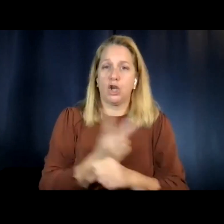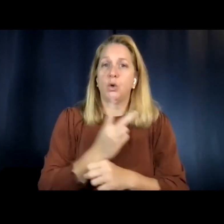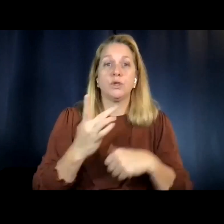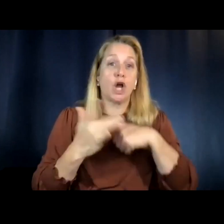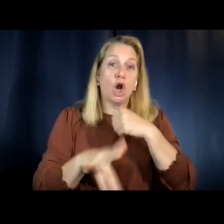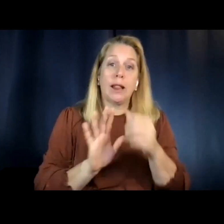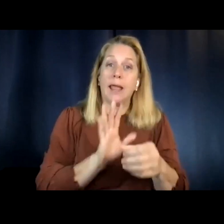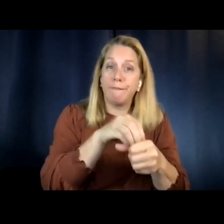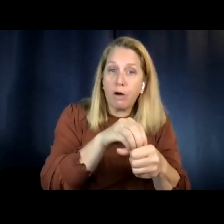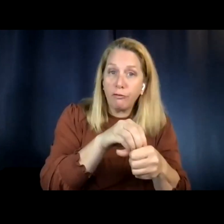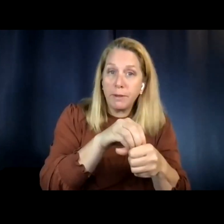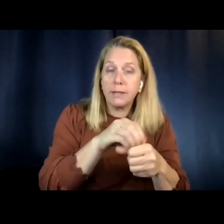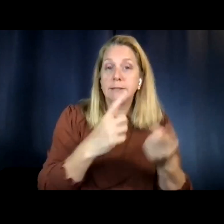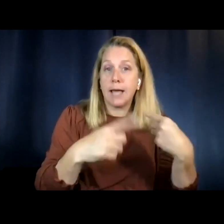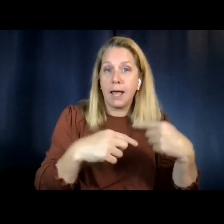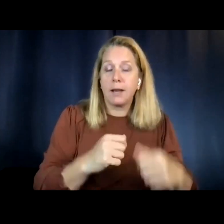involvement,